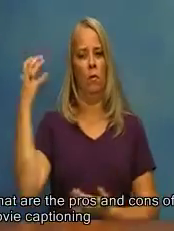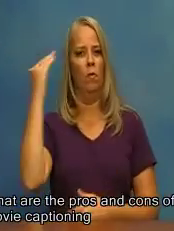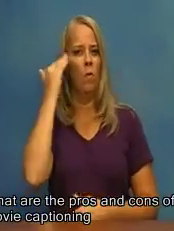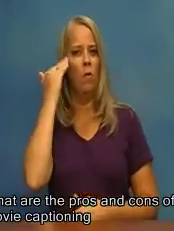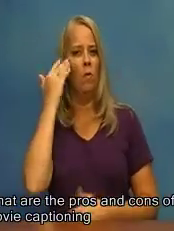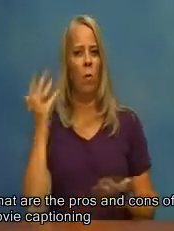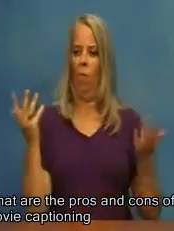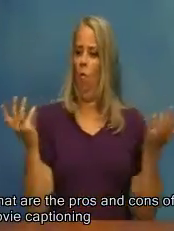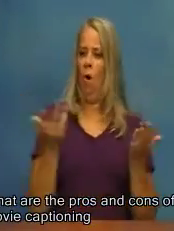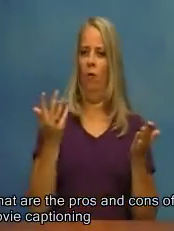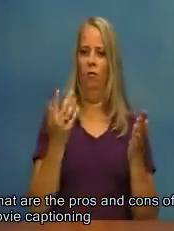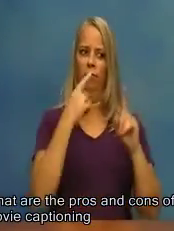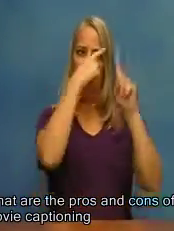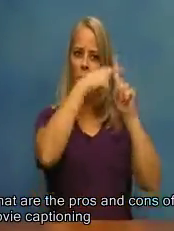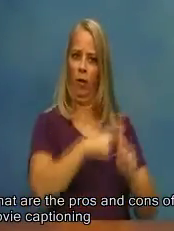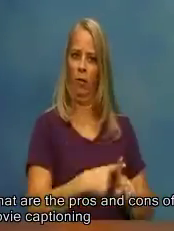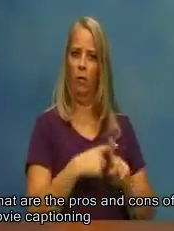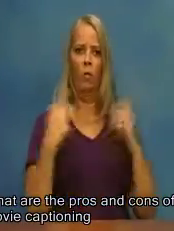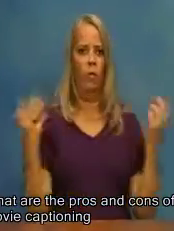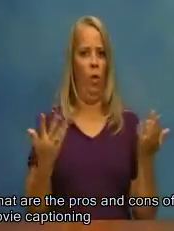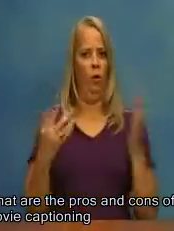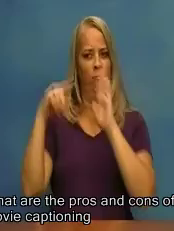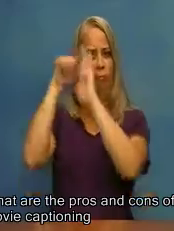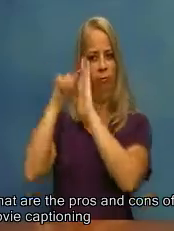What are the pros and cons of movie captioning?